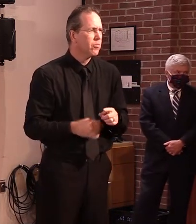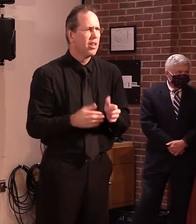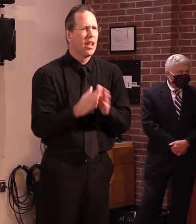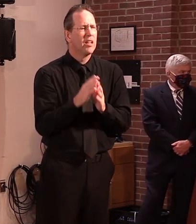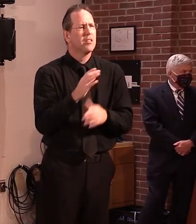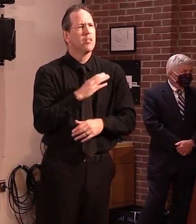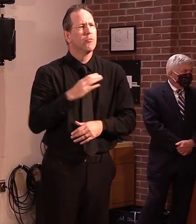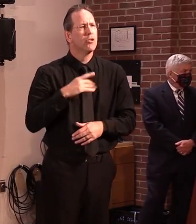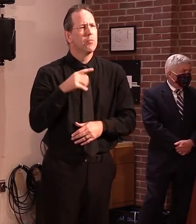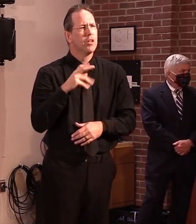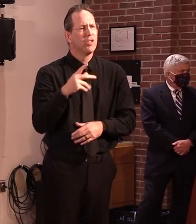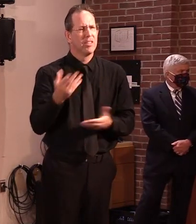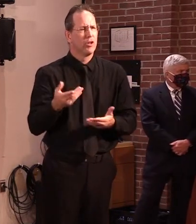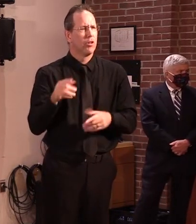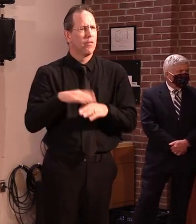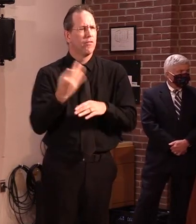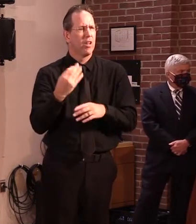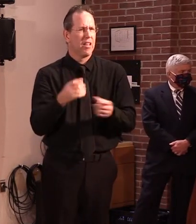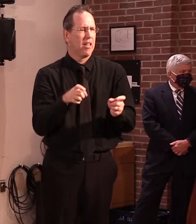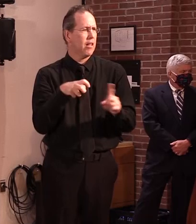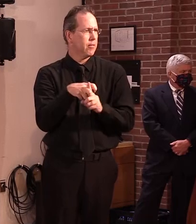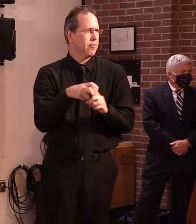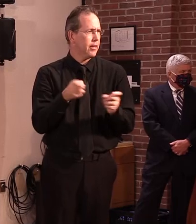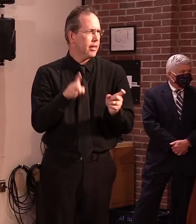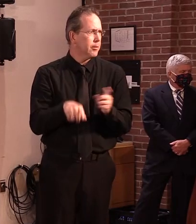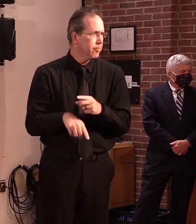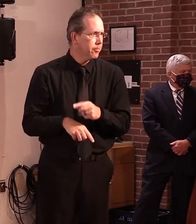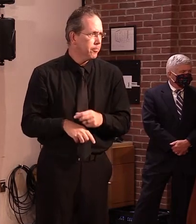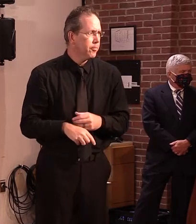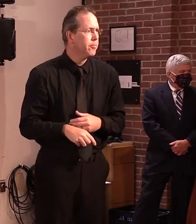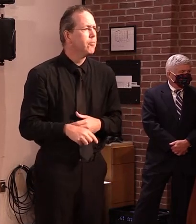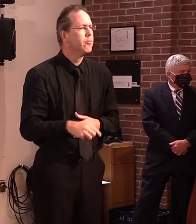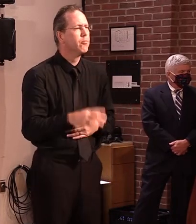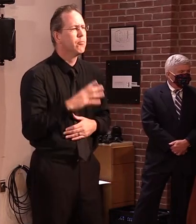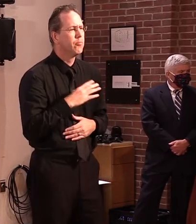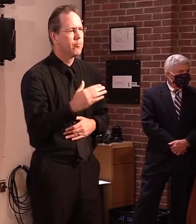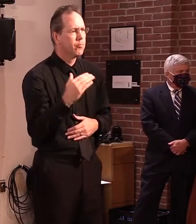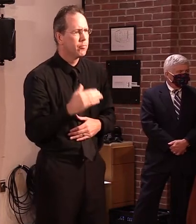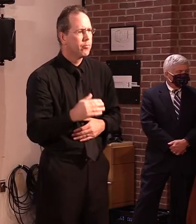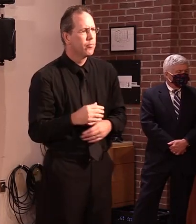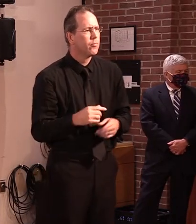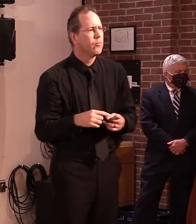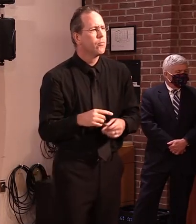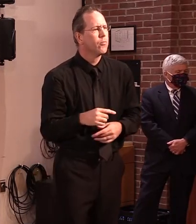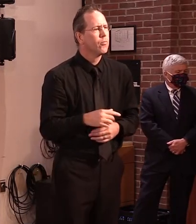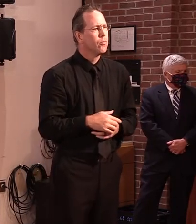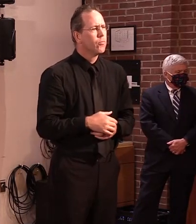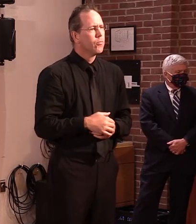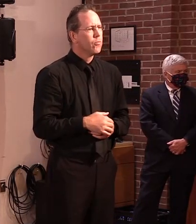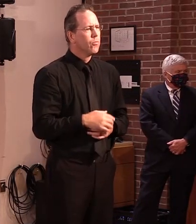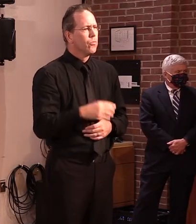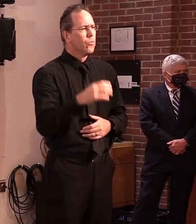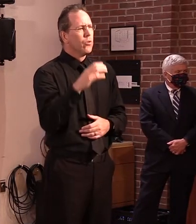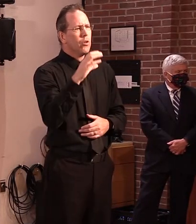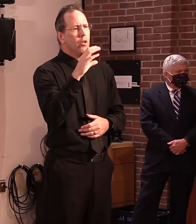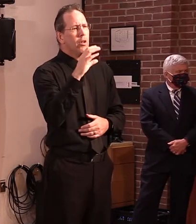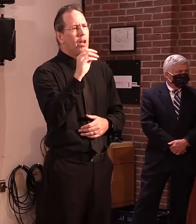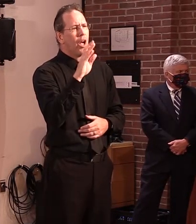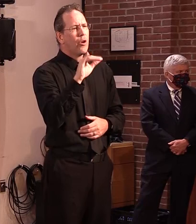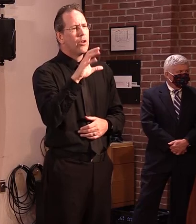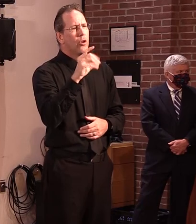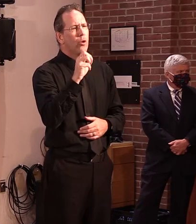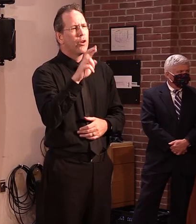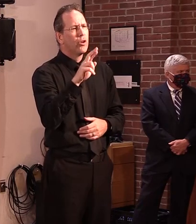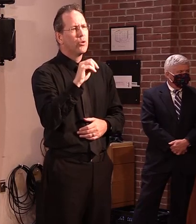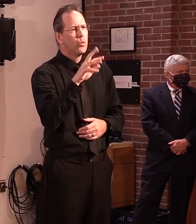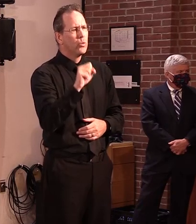Greg, the County Courier. Hi, Governor. If I can start with a follow-up on Friday's question about the